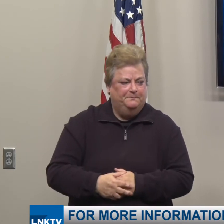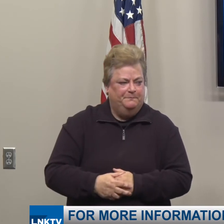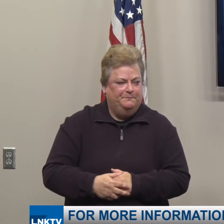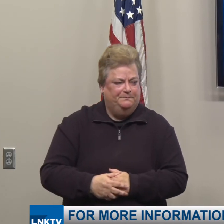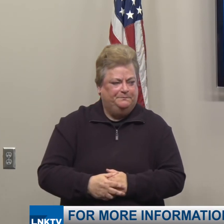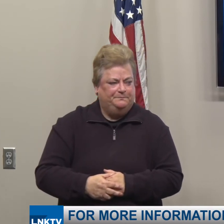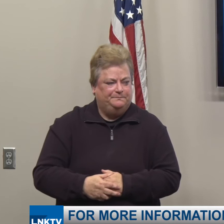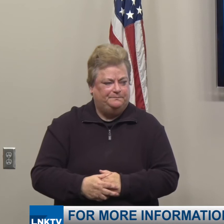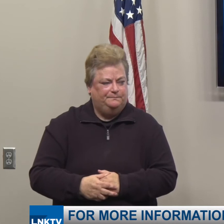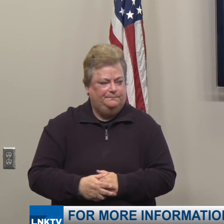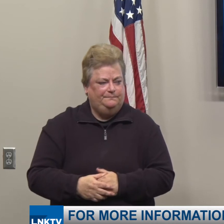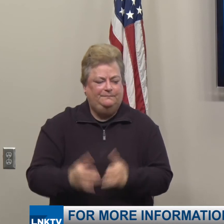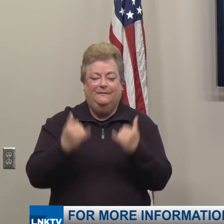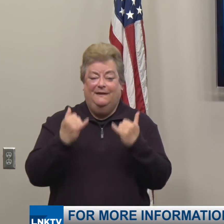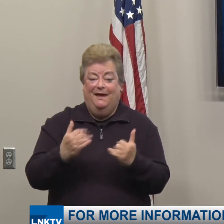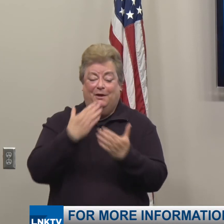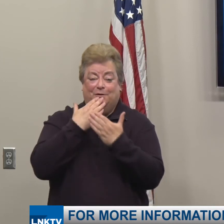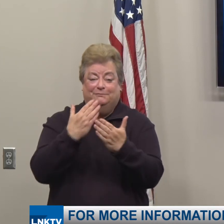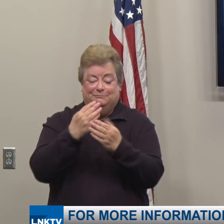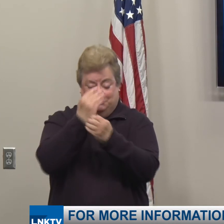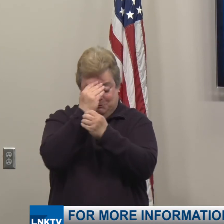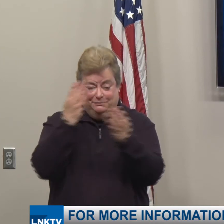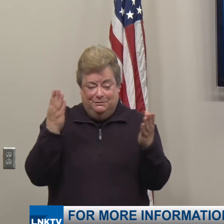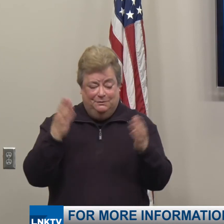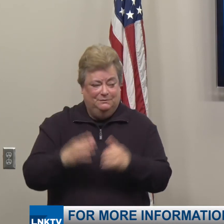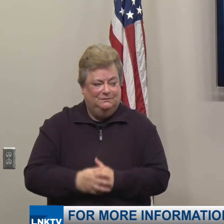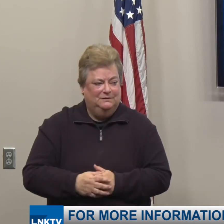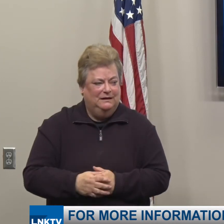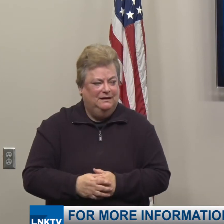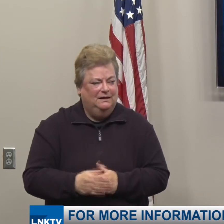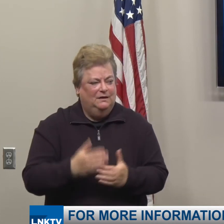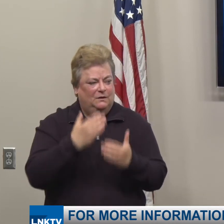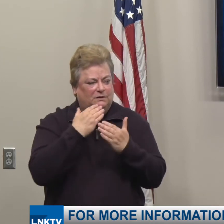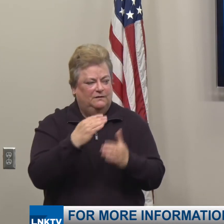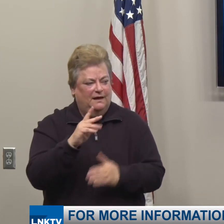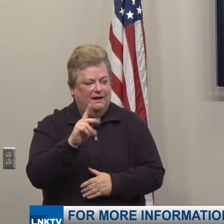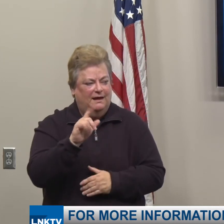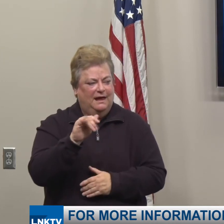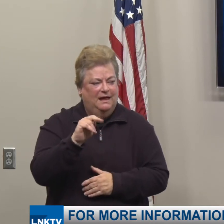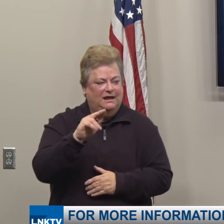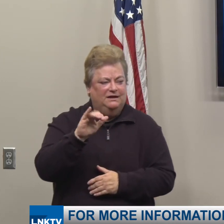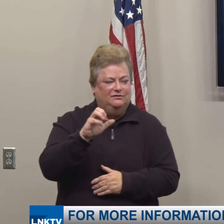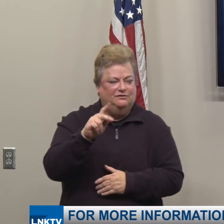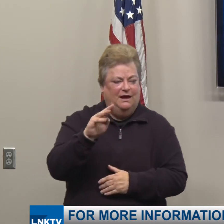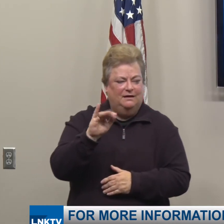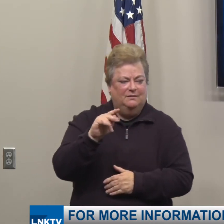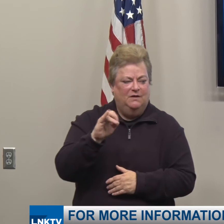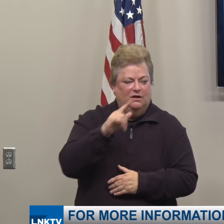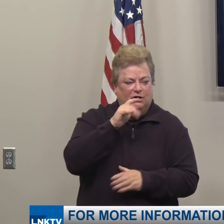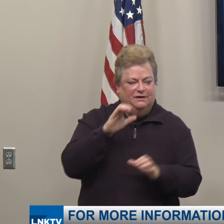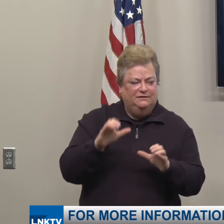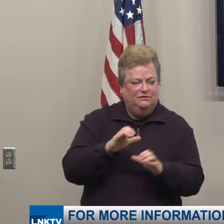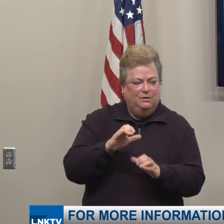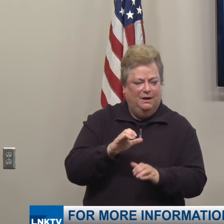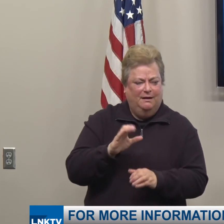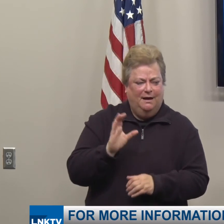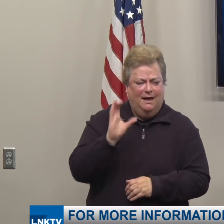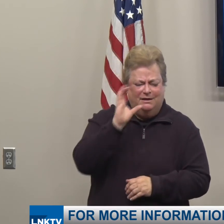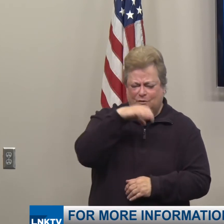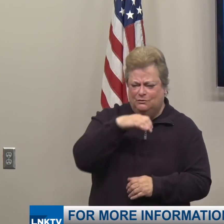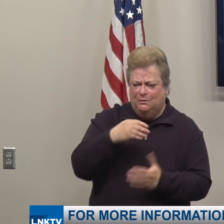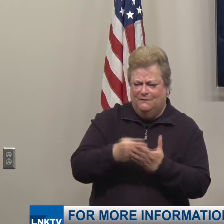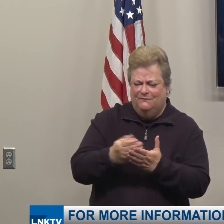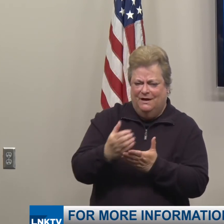And now we're going to turn to some good news. We want to thank KLIN's Jack Mitchell, who is doing an unusual fundraiser